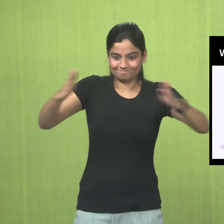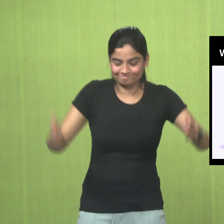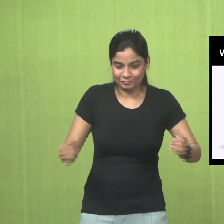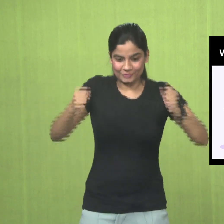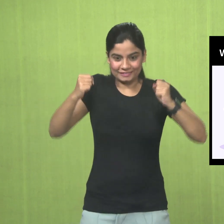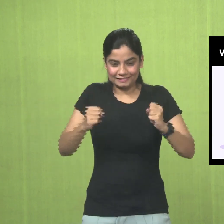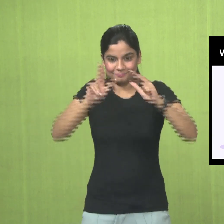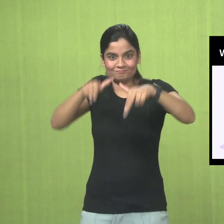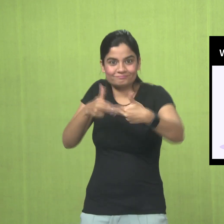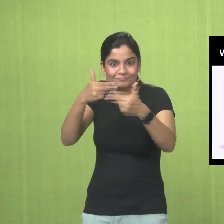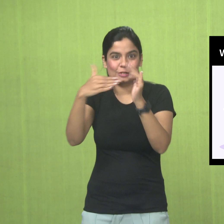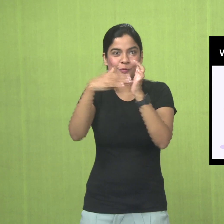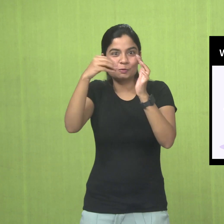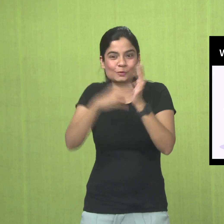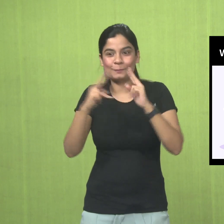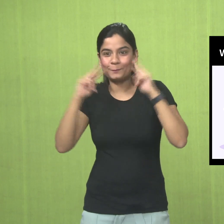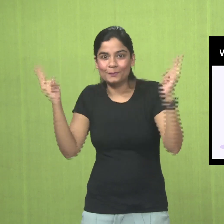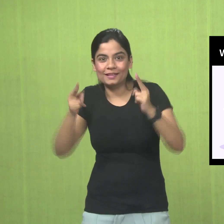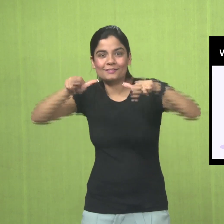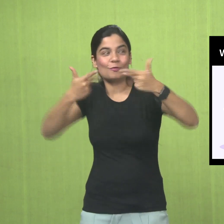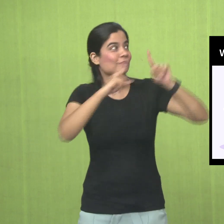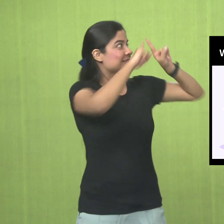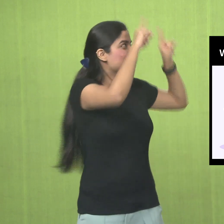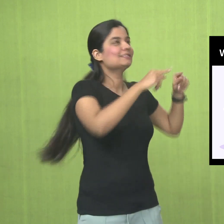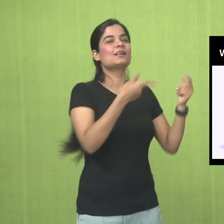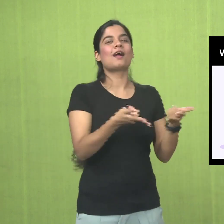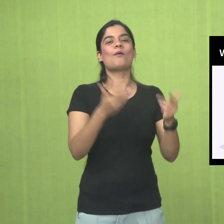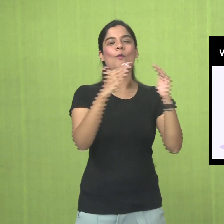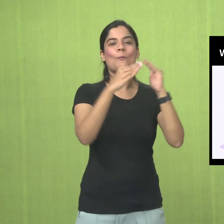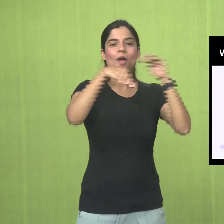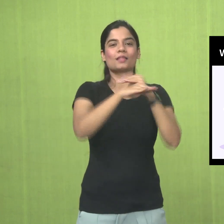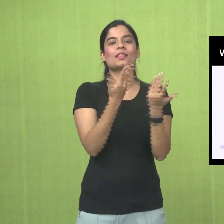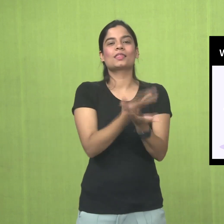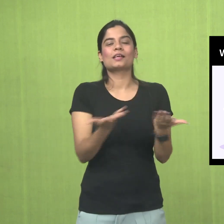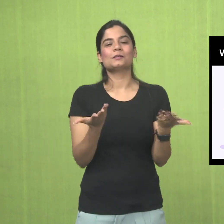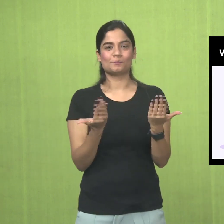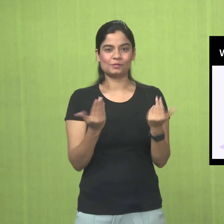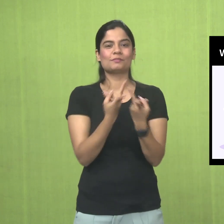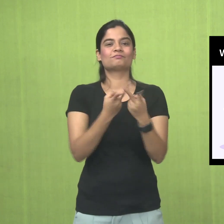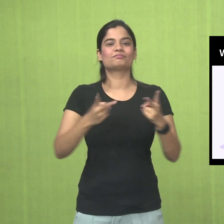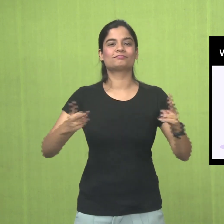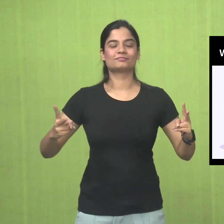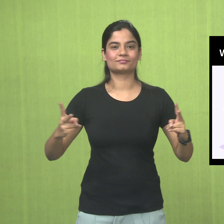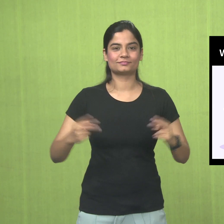are using Zoom, we are using different kind of platforms to learn. So that is different kind of resources that we need.